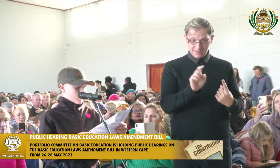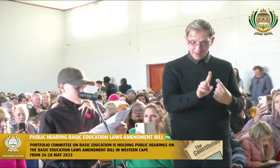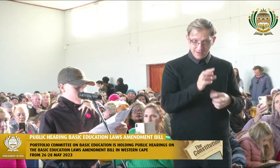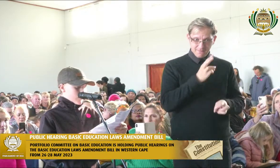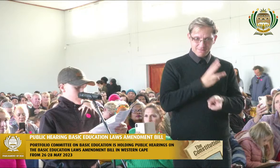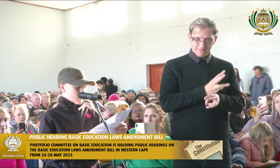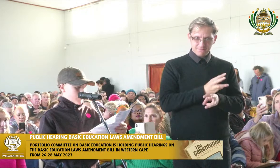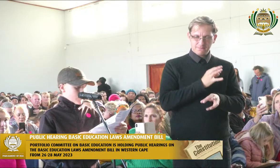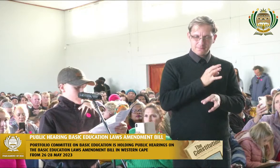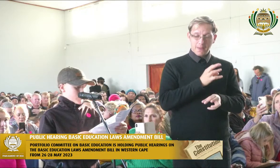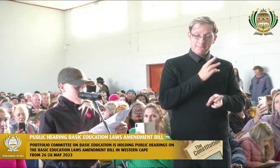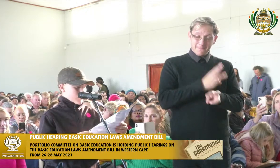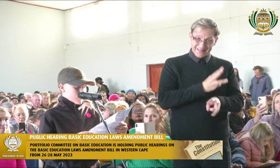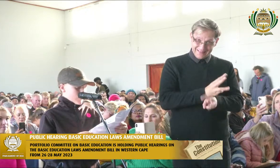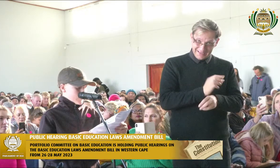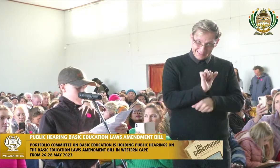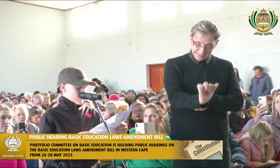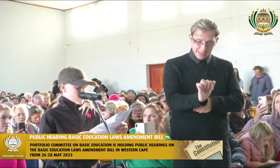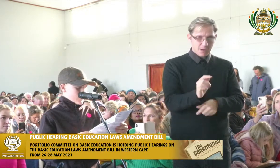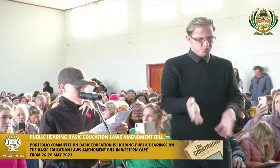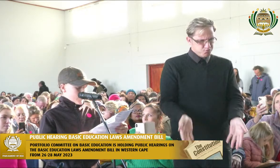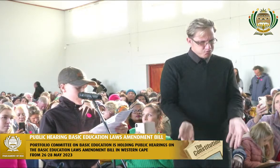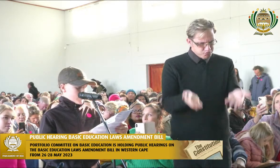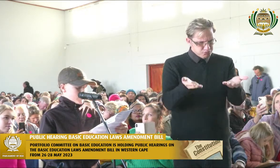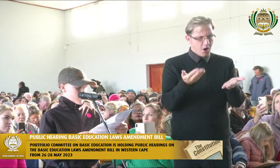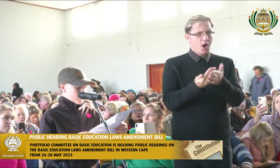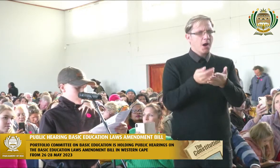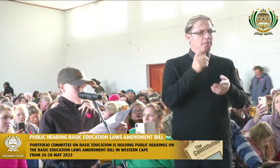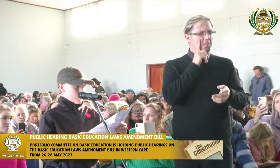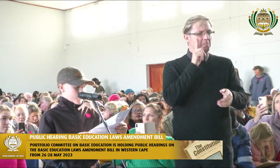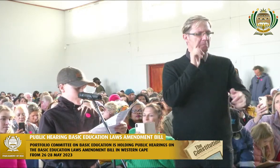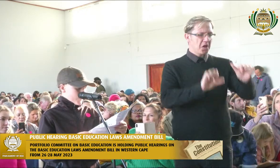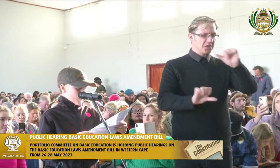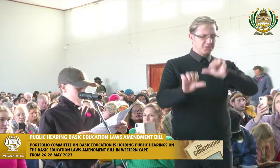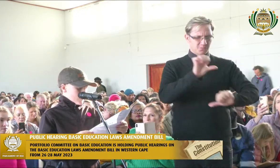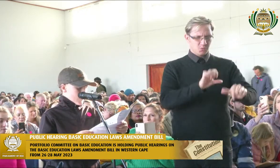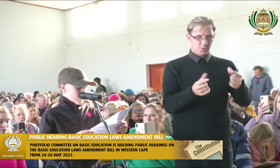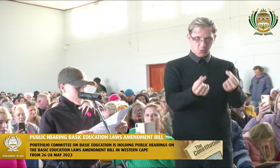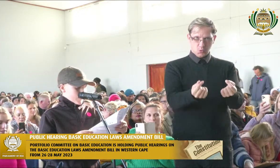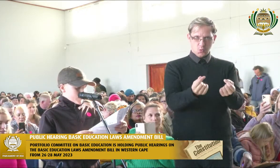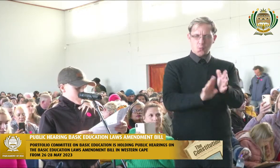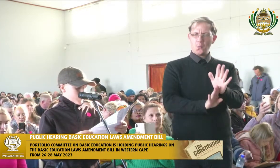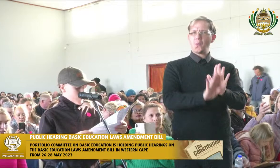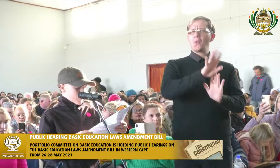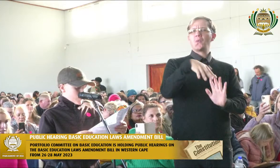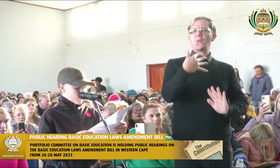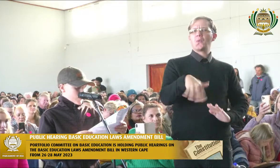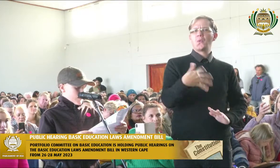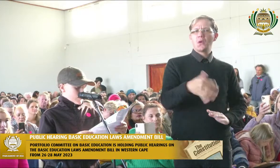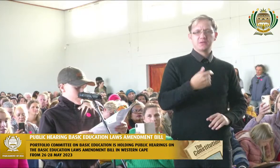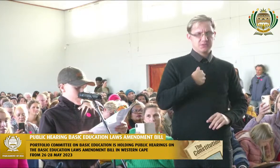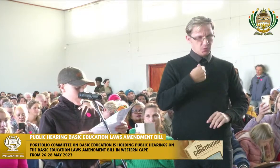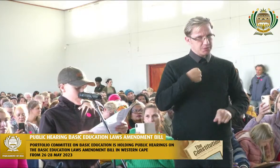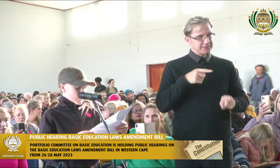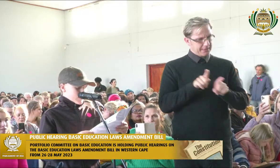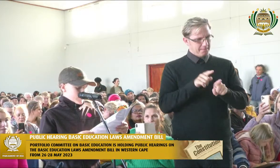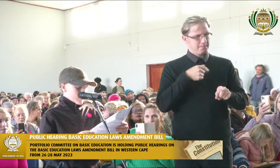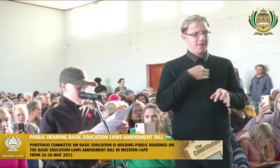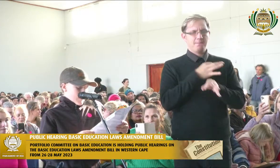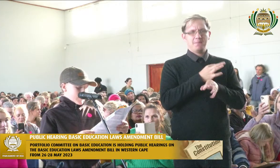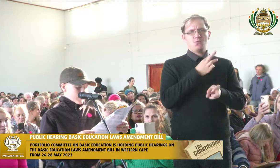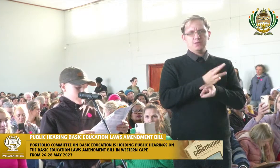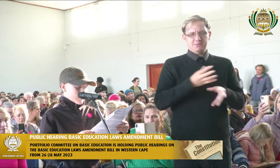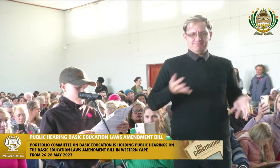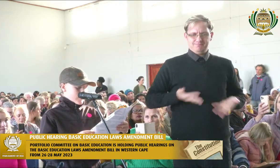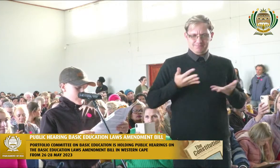his heart content. She knew the right path for him, and so do God. My parents truly nurture and empower us.